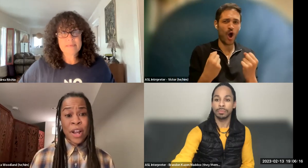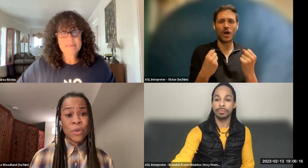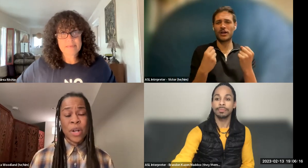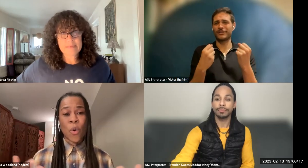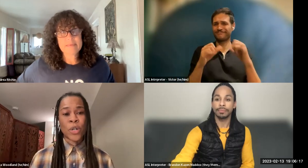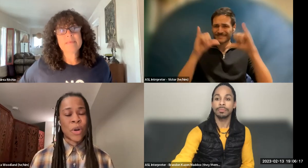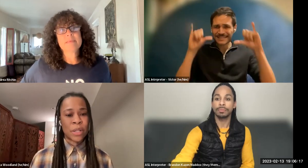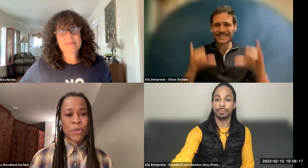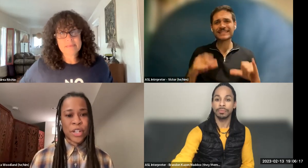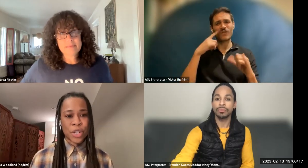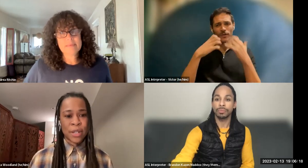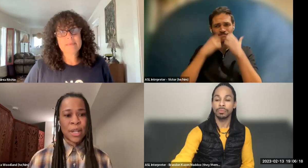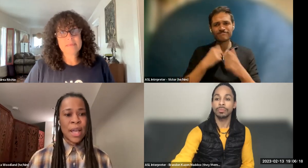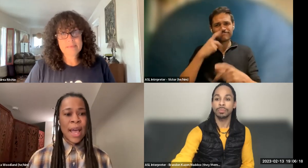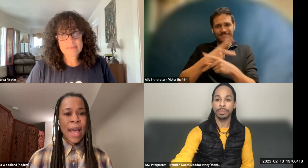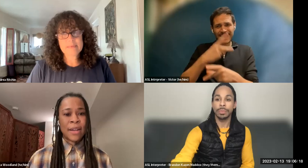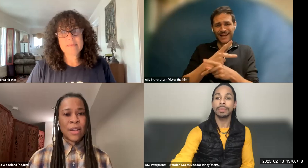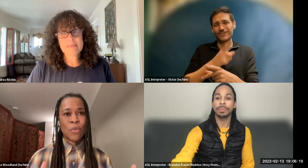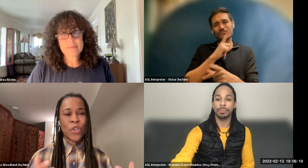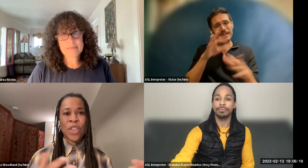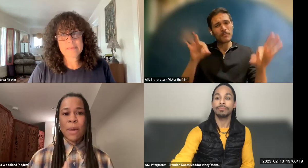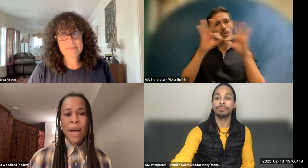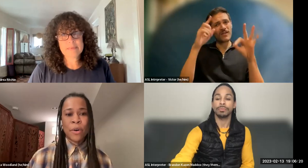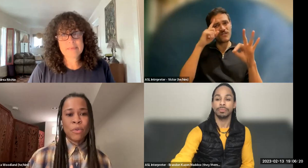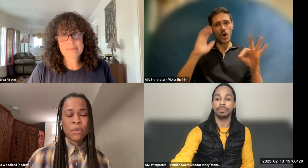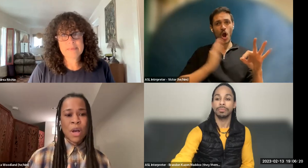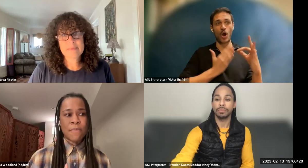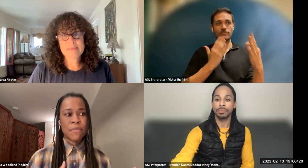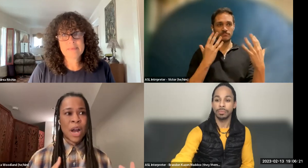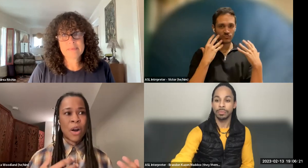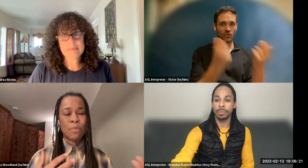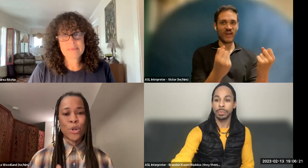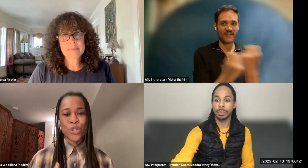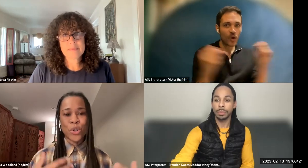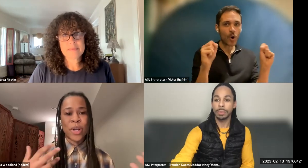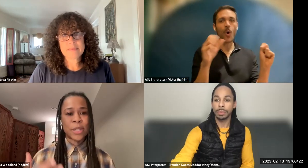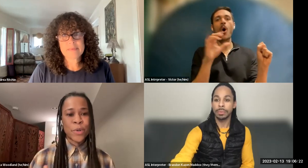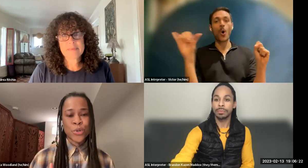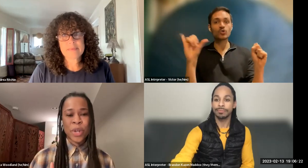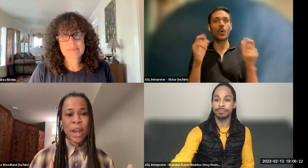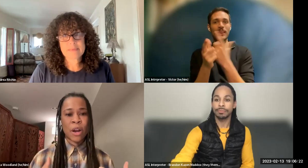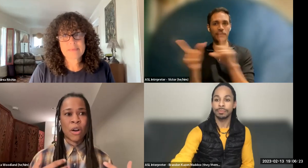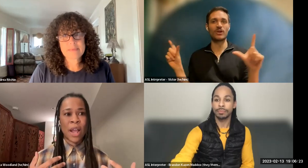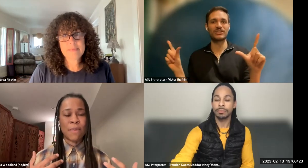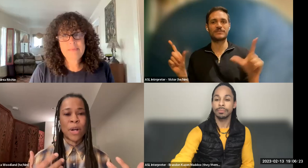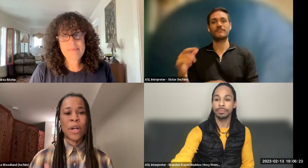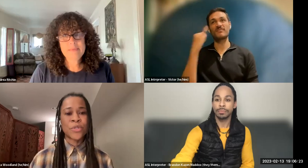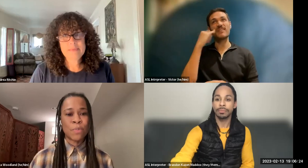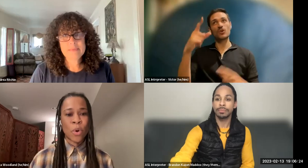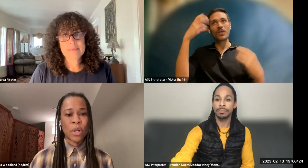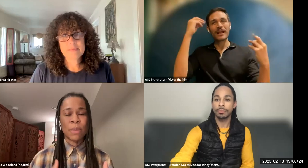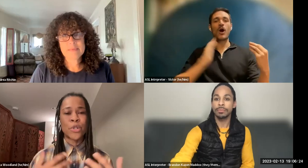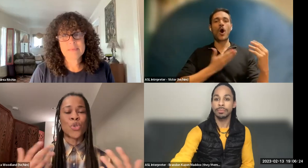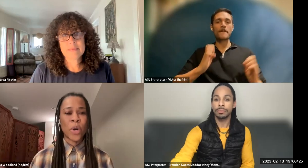to our survival and core to our liberation. And when you think about our emotional and spiritual care and mental